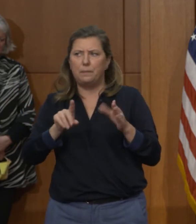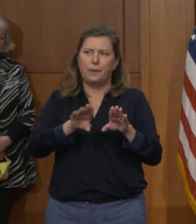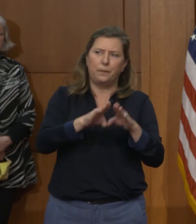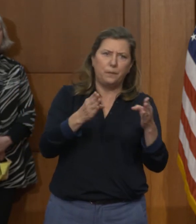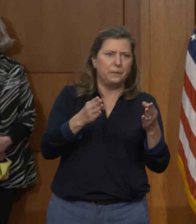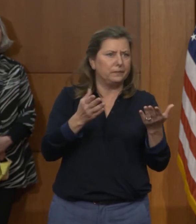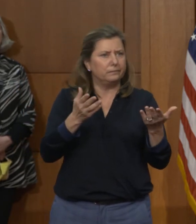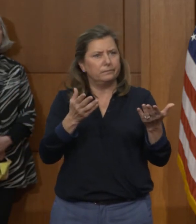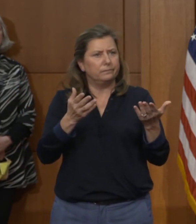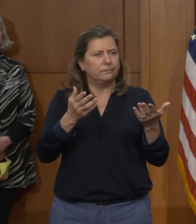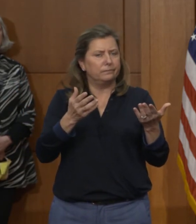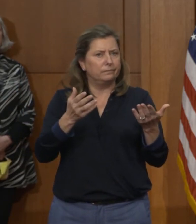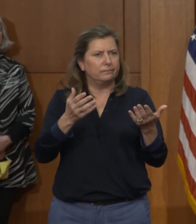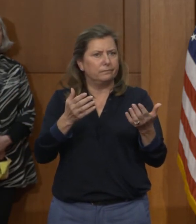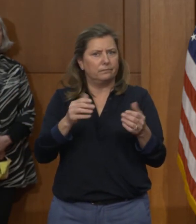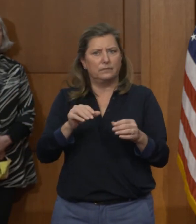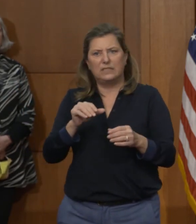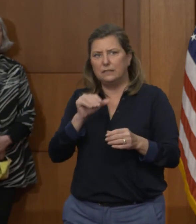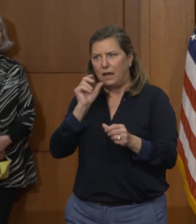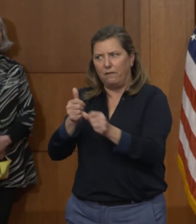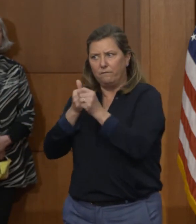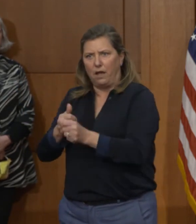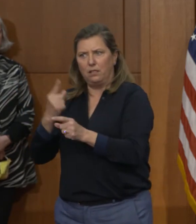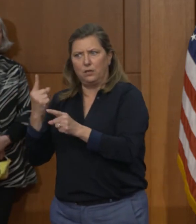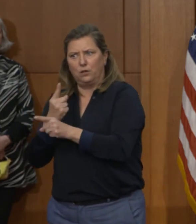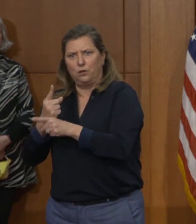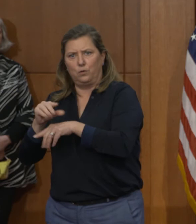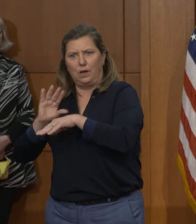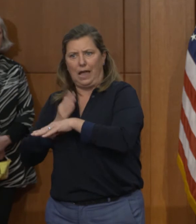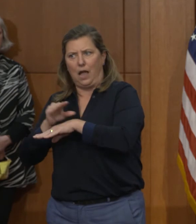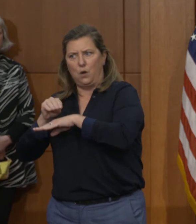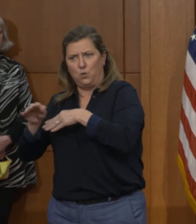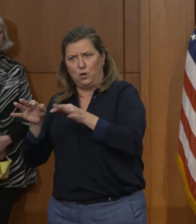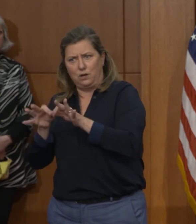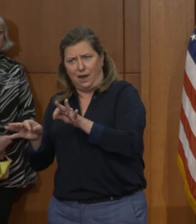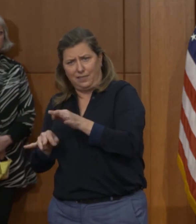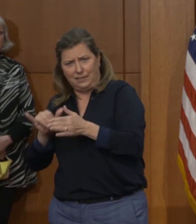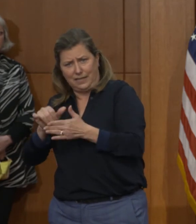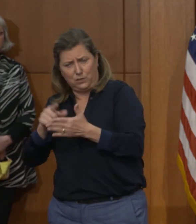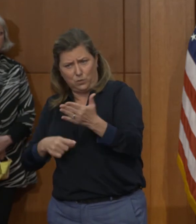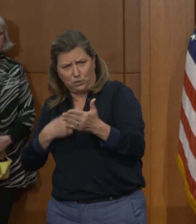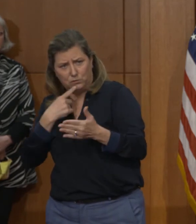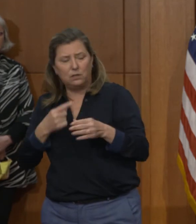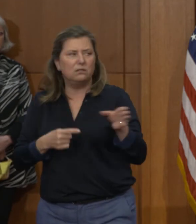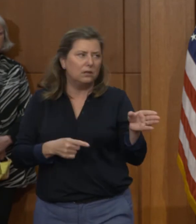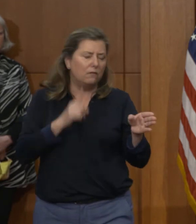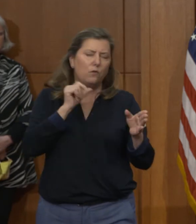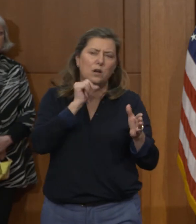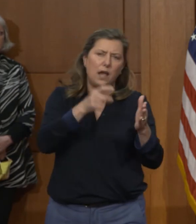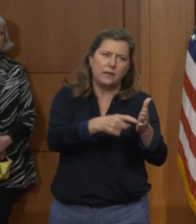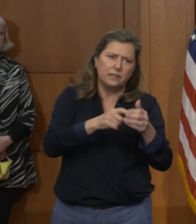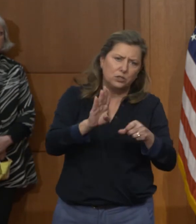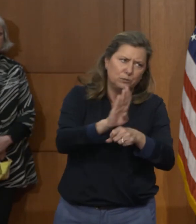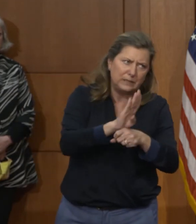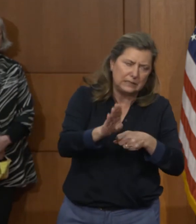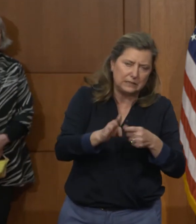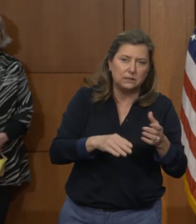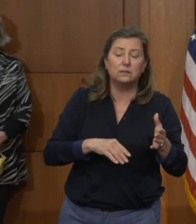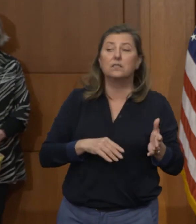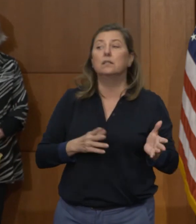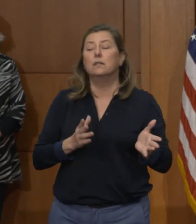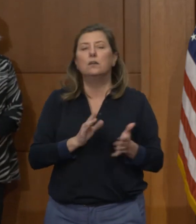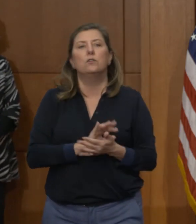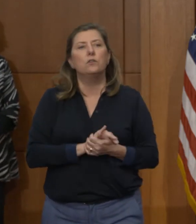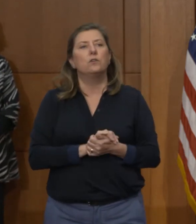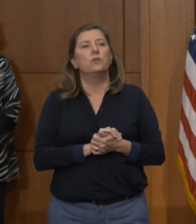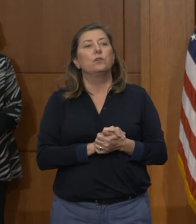restrictions outside of the guidelines that we have presented? Is that? Surrounding non-essential businesses. Yeah. Well, the first thing I would say is